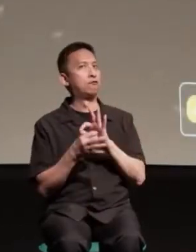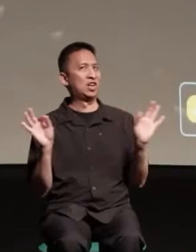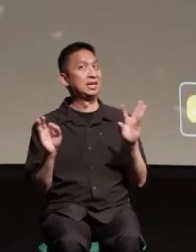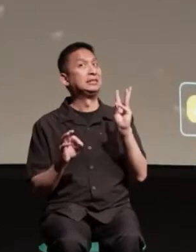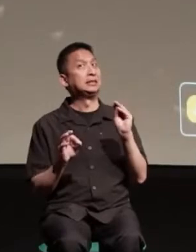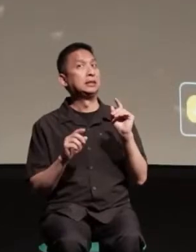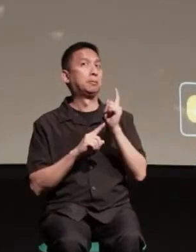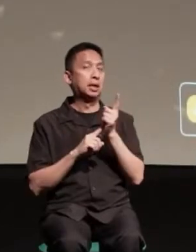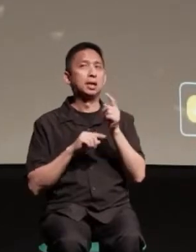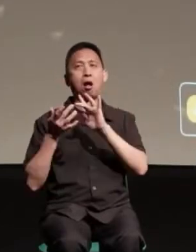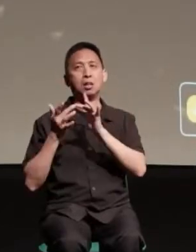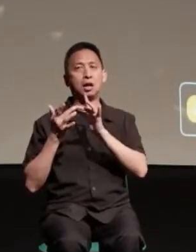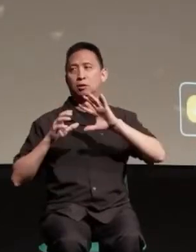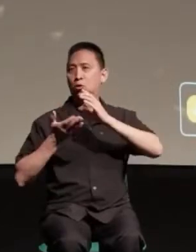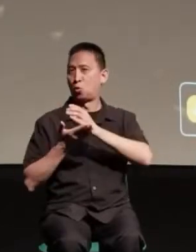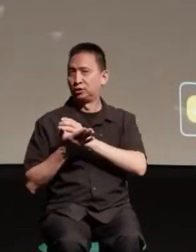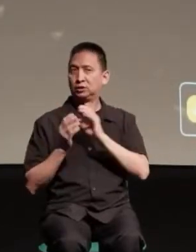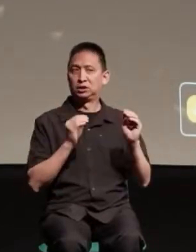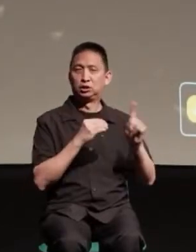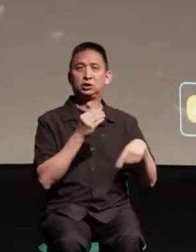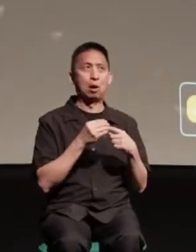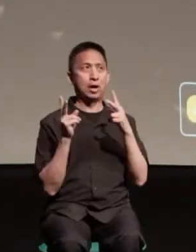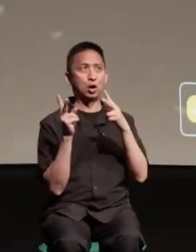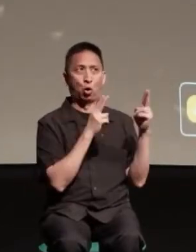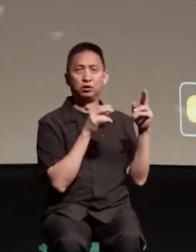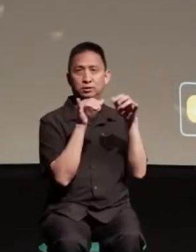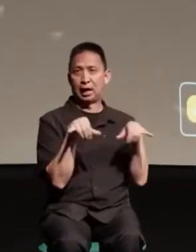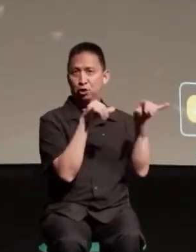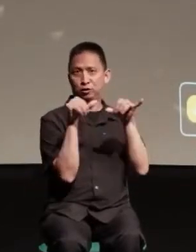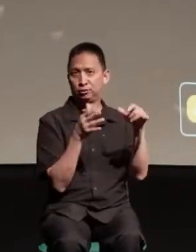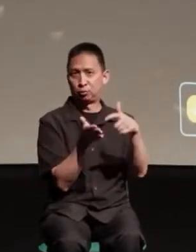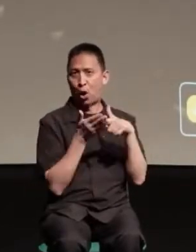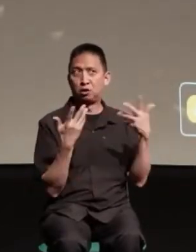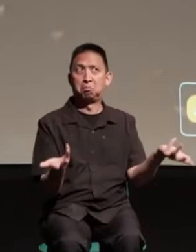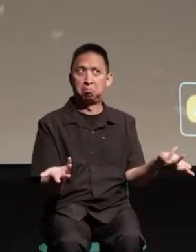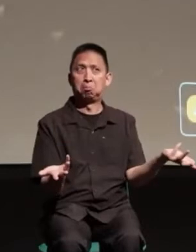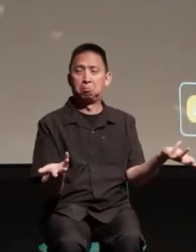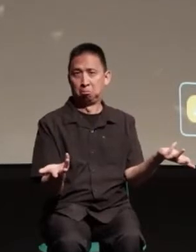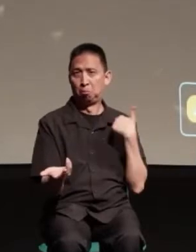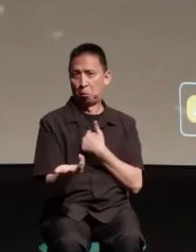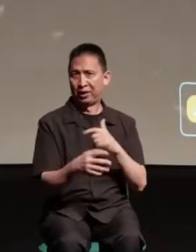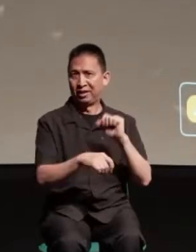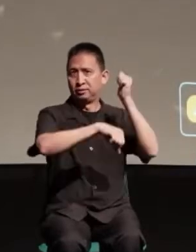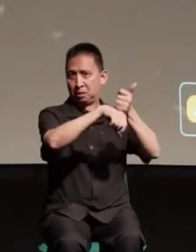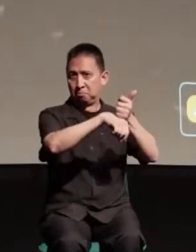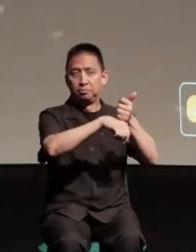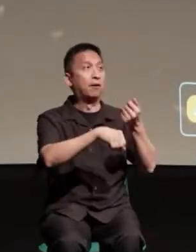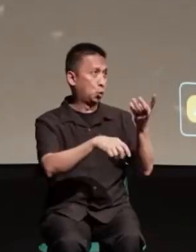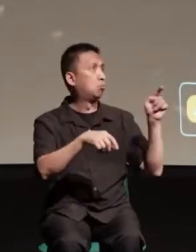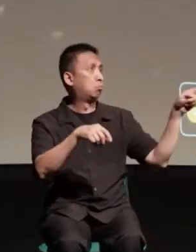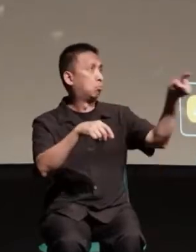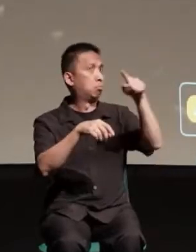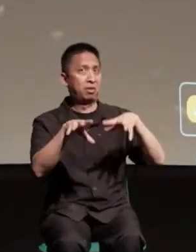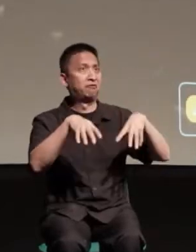teaches people about the PBS editorial standards. That So I mean, a few hundred people have taken it and